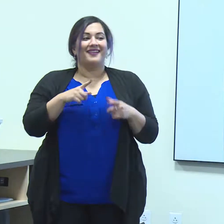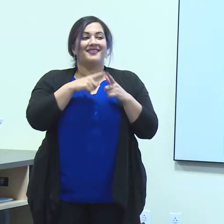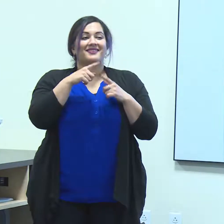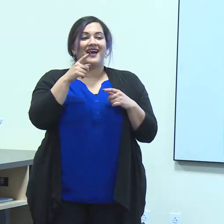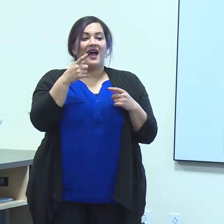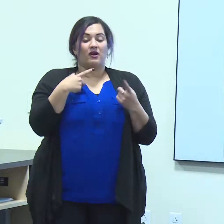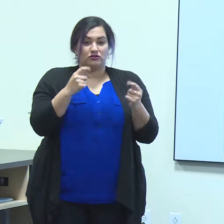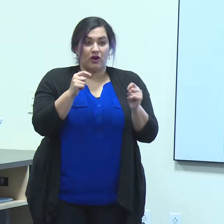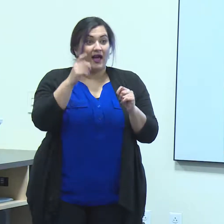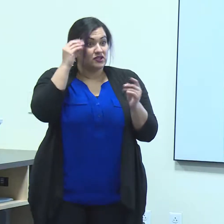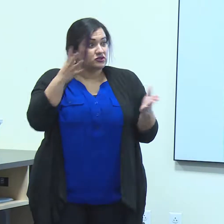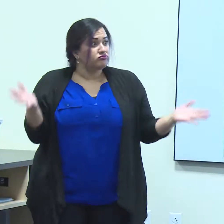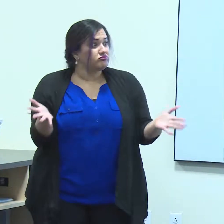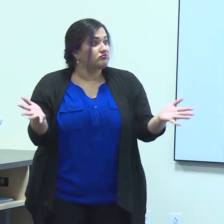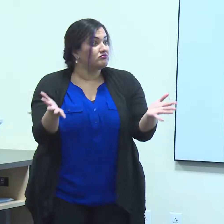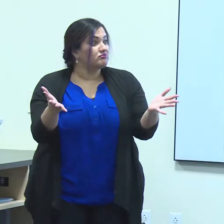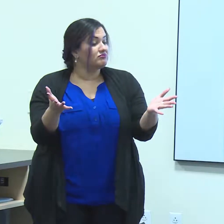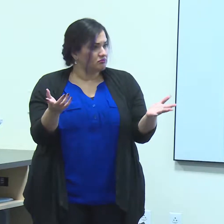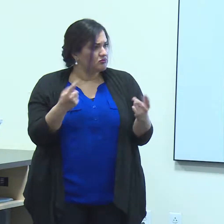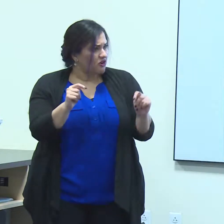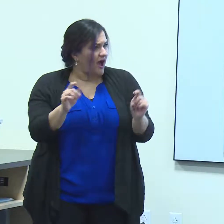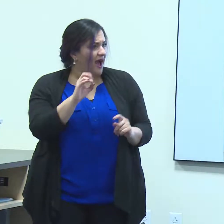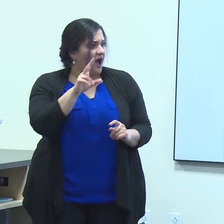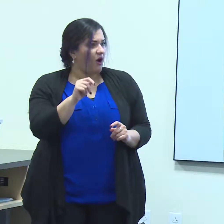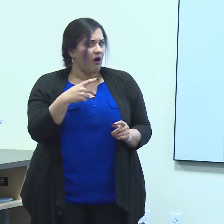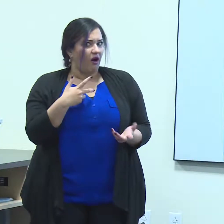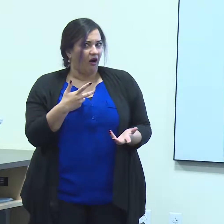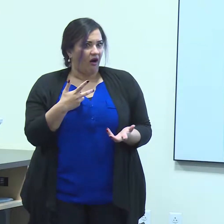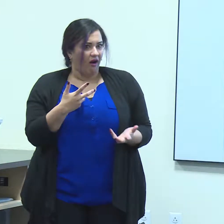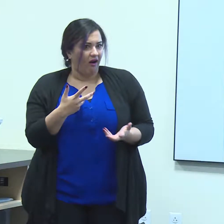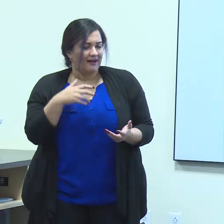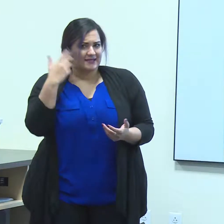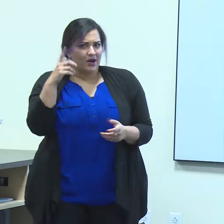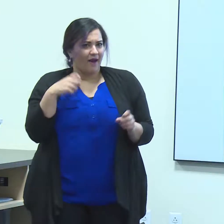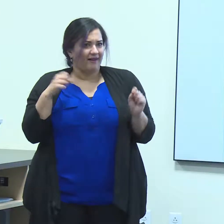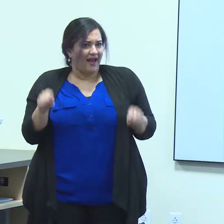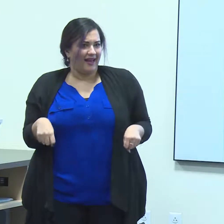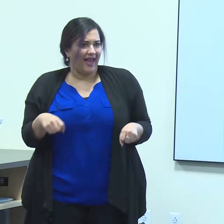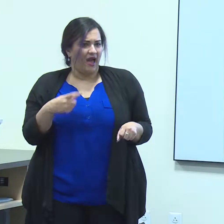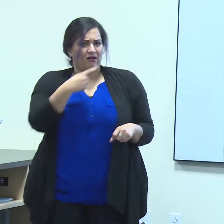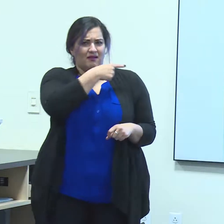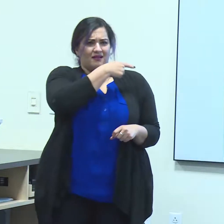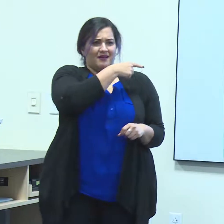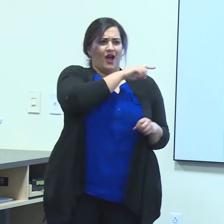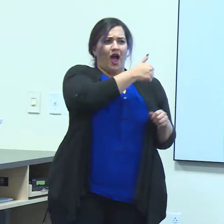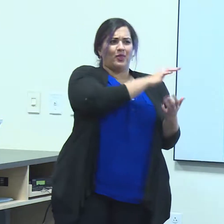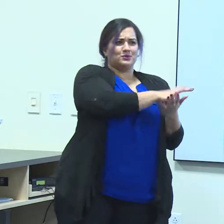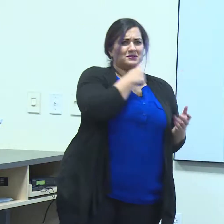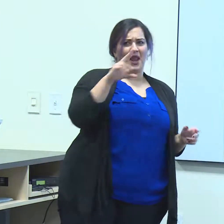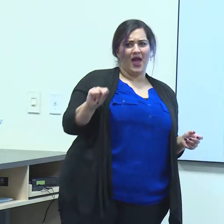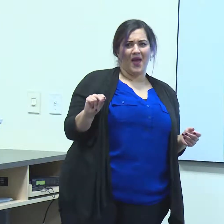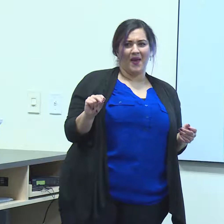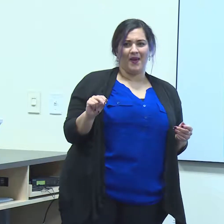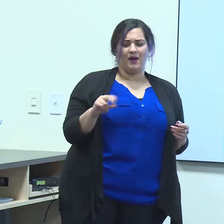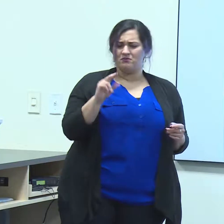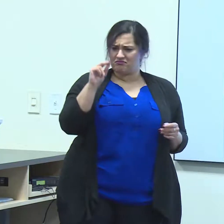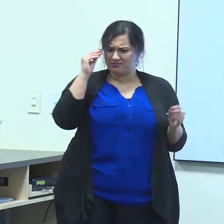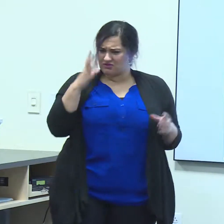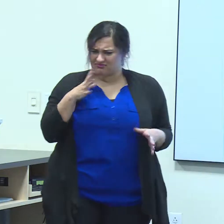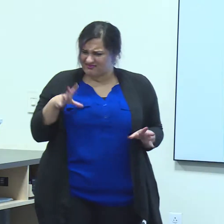7th grade, and I decided to try, and my teacher encouraged me to try it out this time, the spelling bee. The other school, my elementary